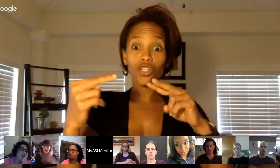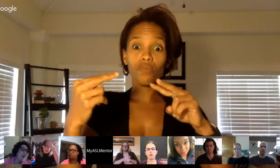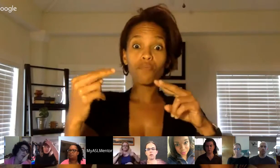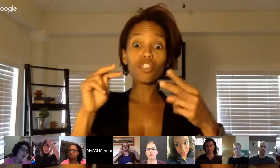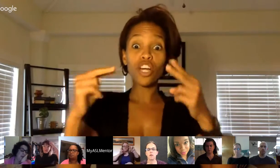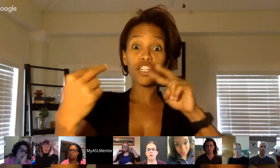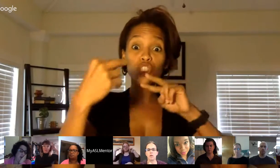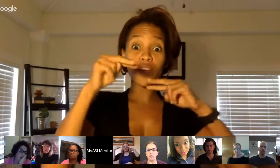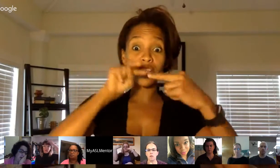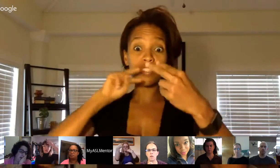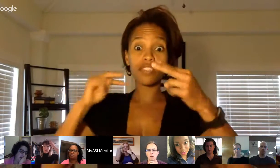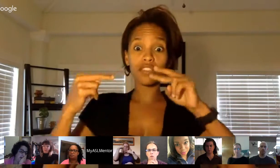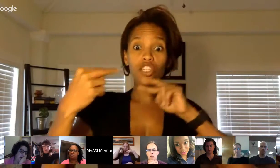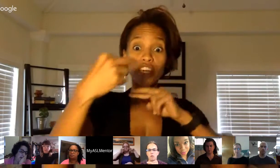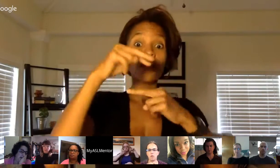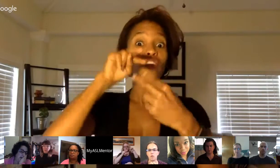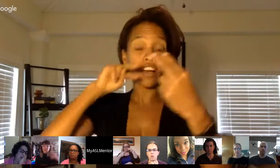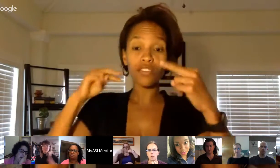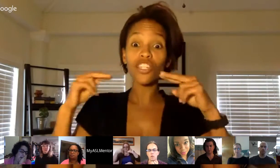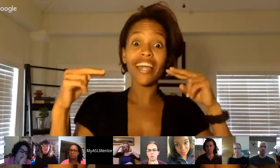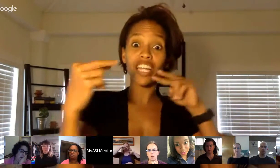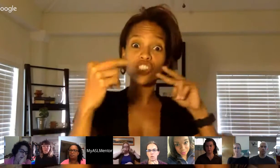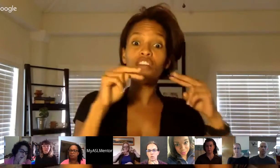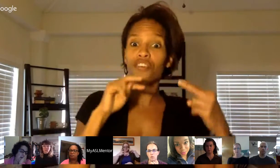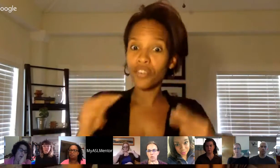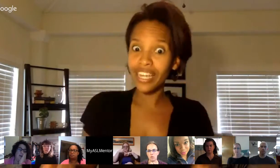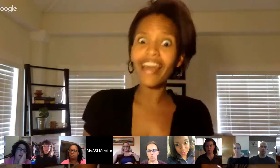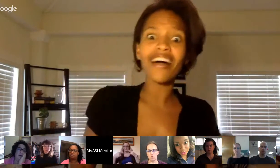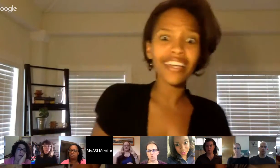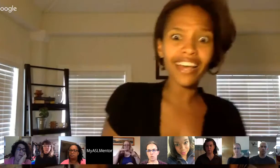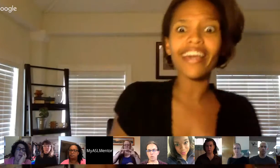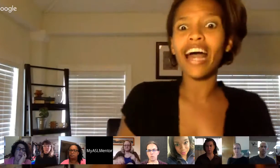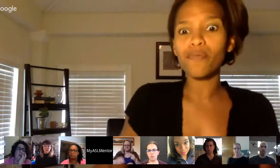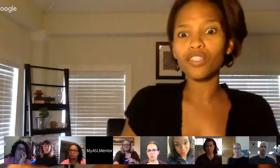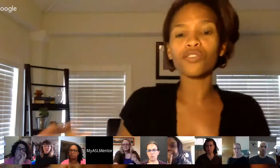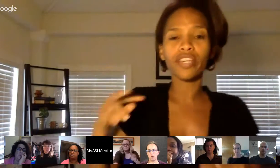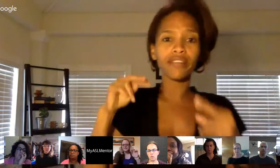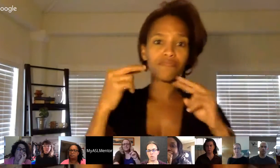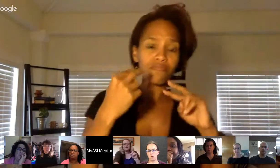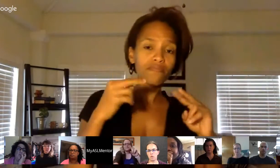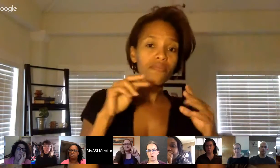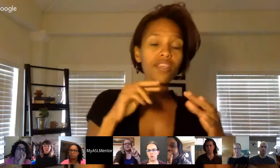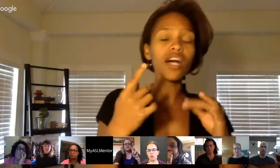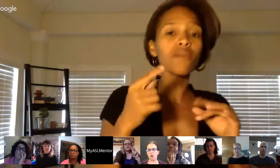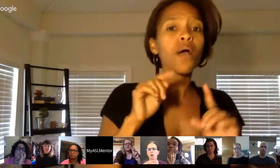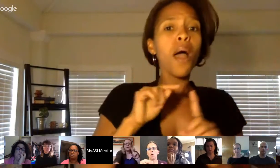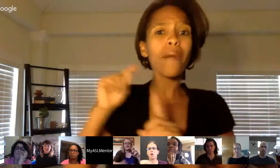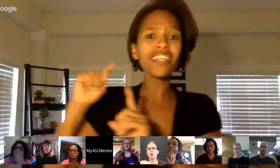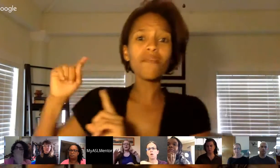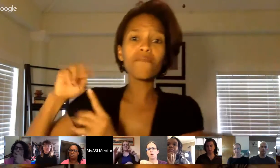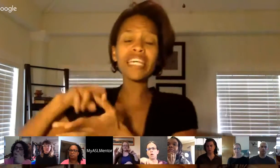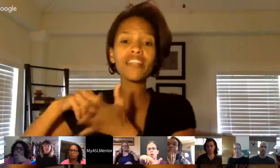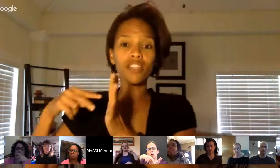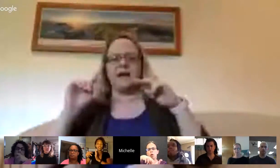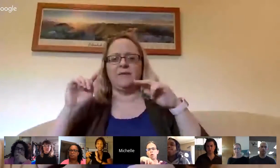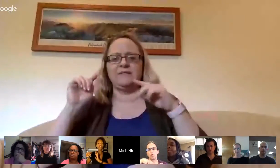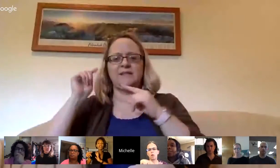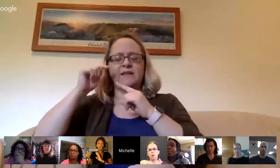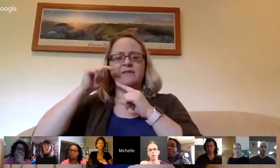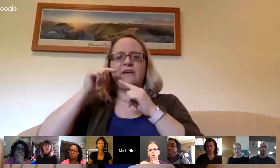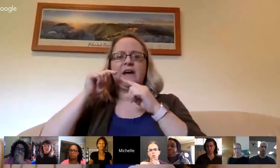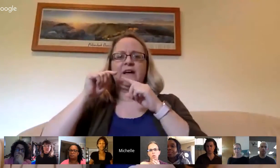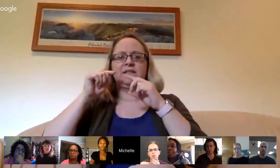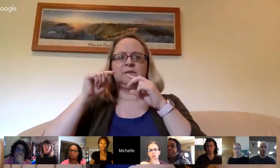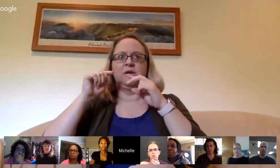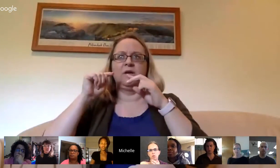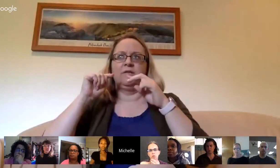That Michelle, you're doing this, looking around, looking at each other. Yeah, absolutely. Back to I was thinking